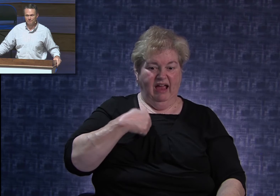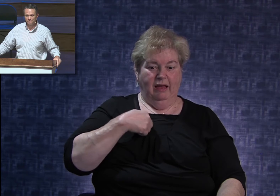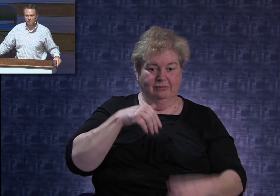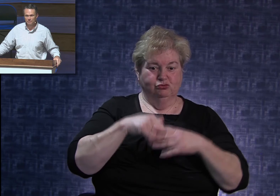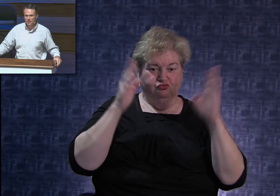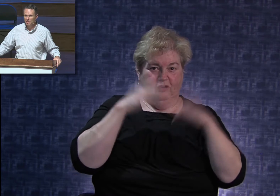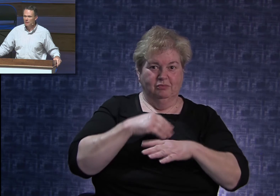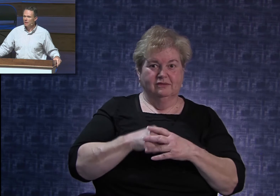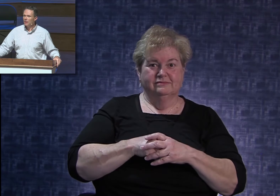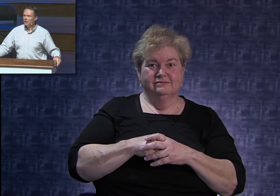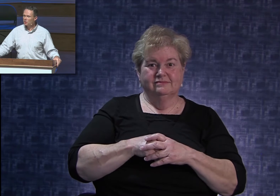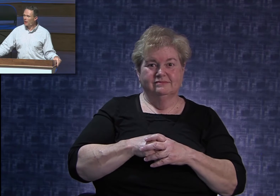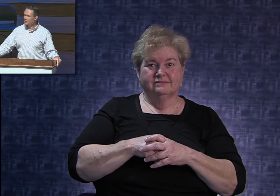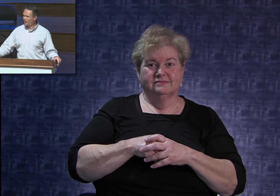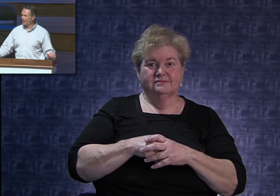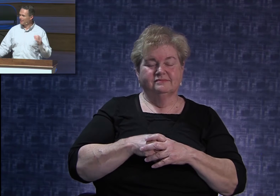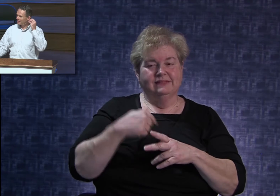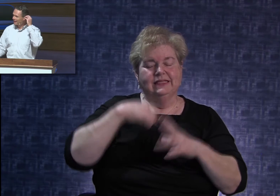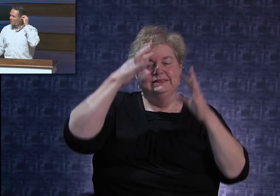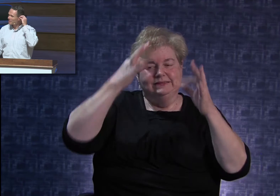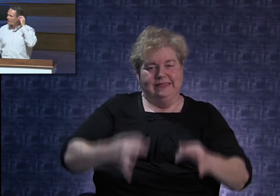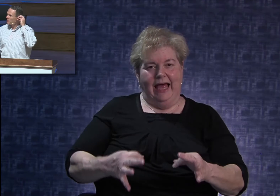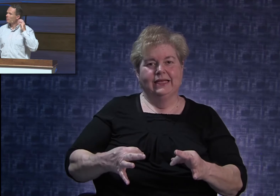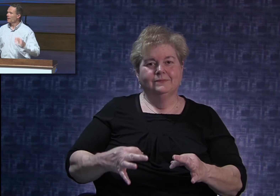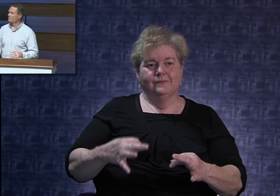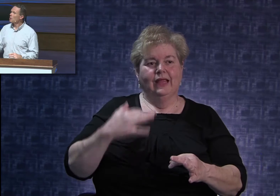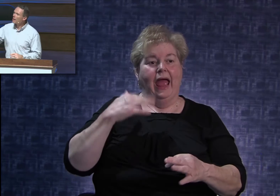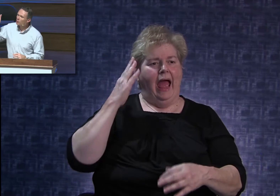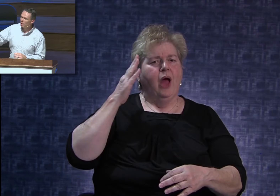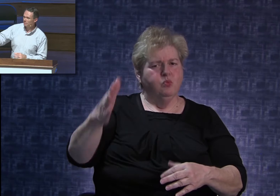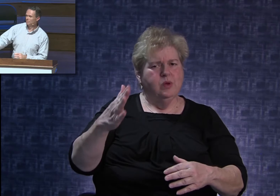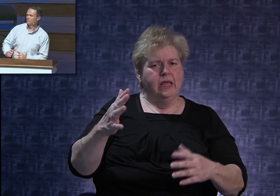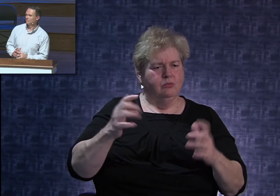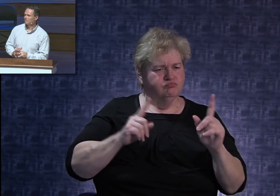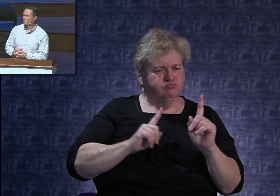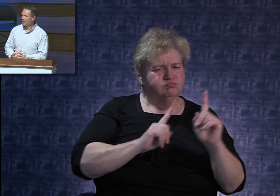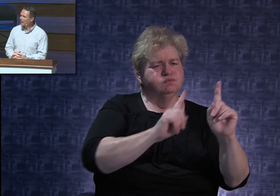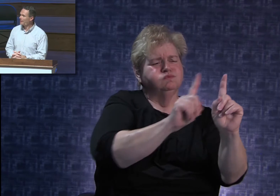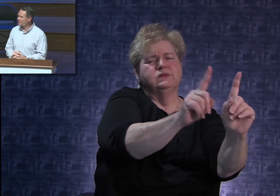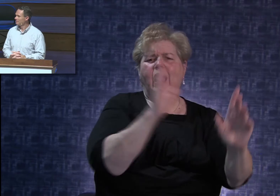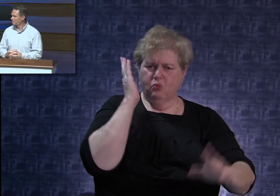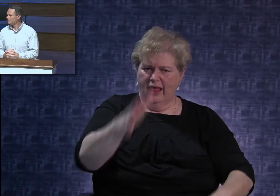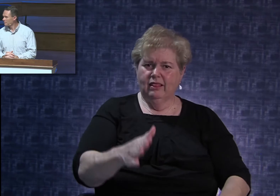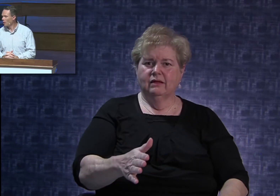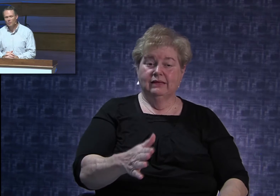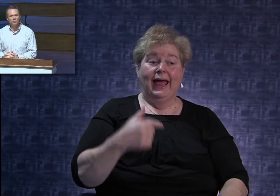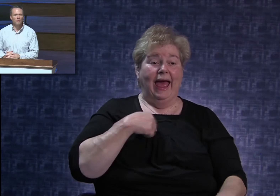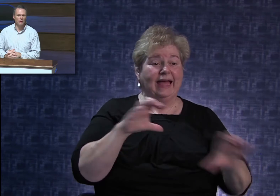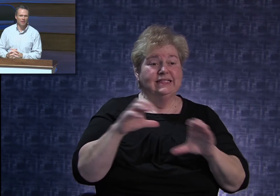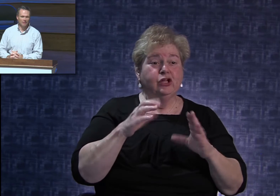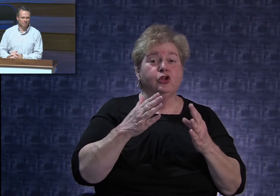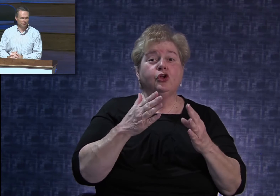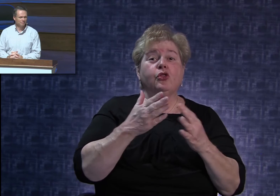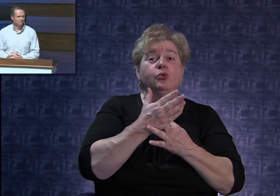trouble. And so I decided that I was going to keep up with them no matter what. And I did, all the way through